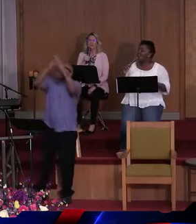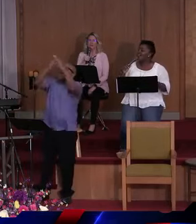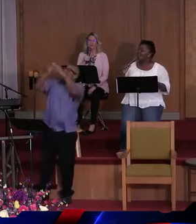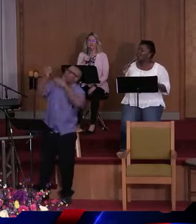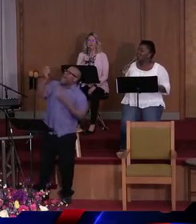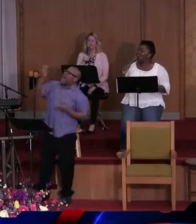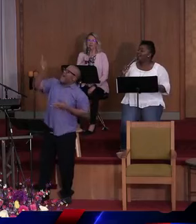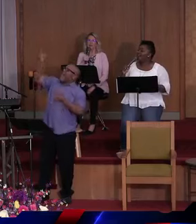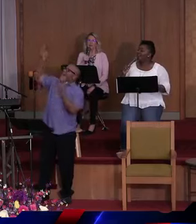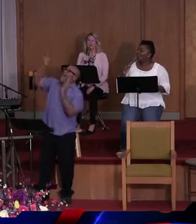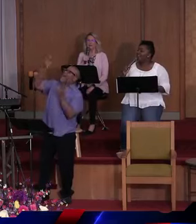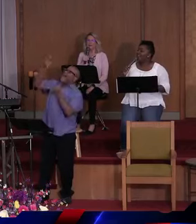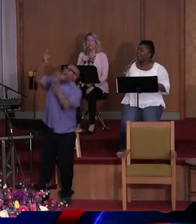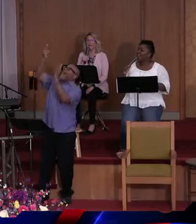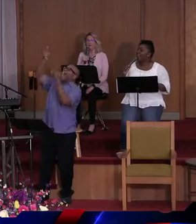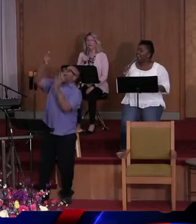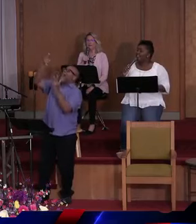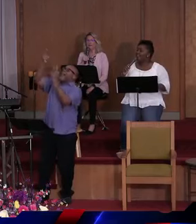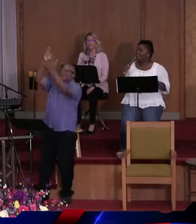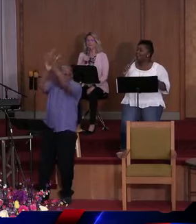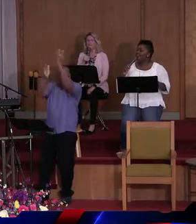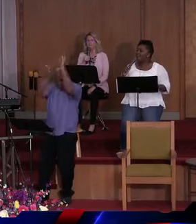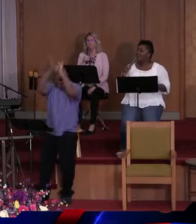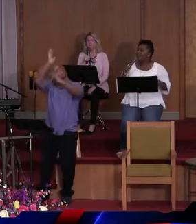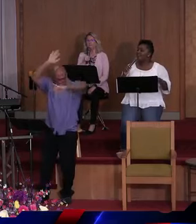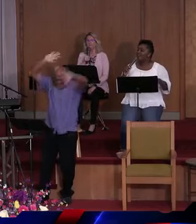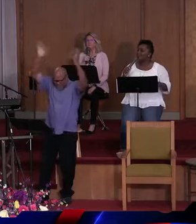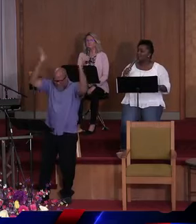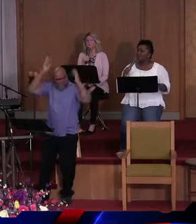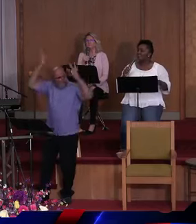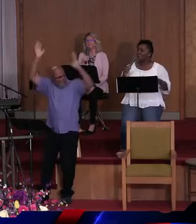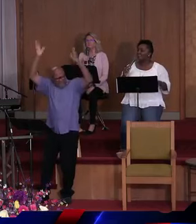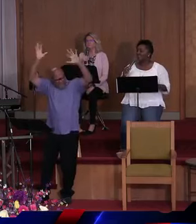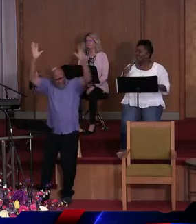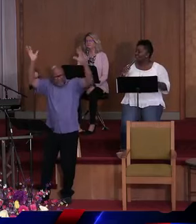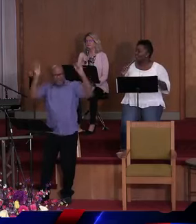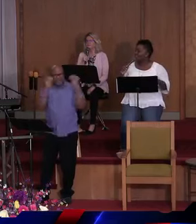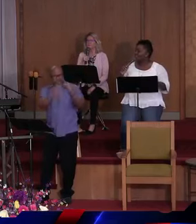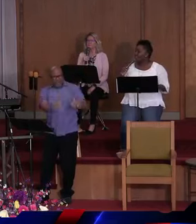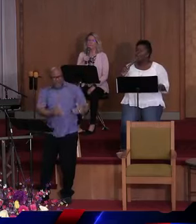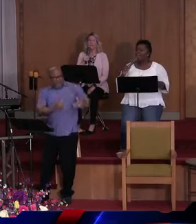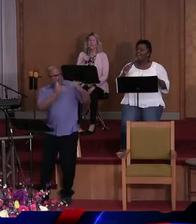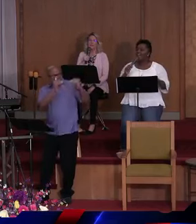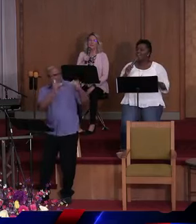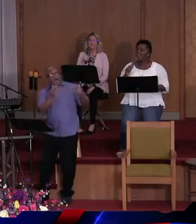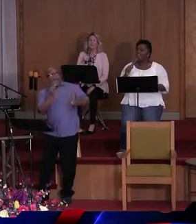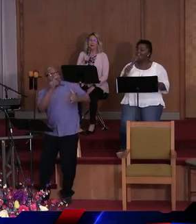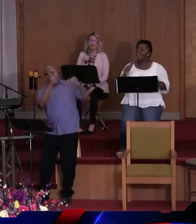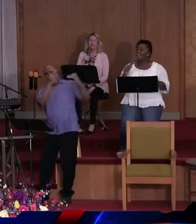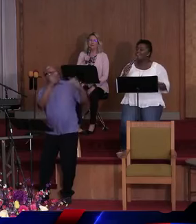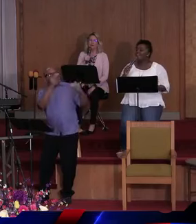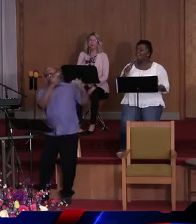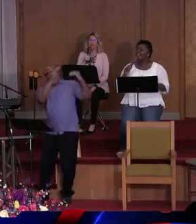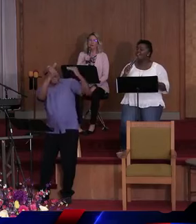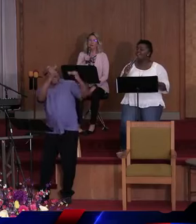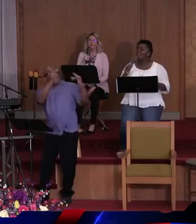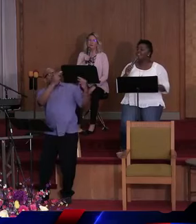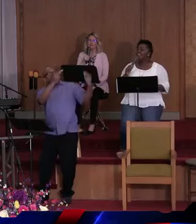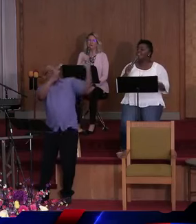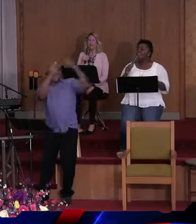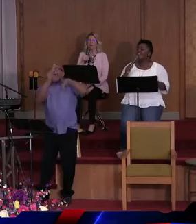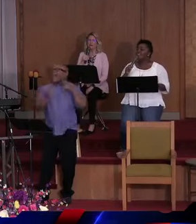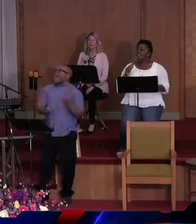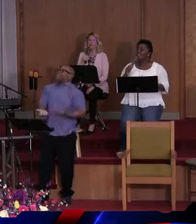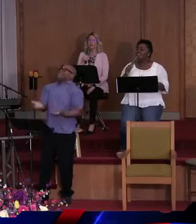Higher and higher and higher and higher, I lift you up. Yeah, I'm gonna say. Higher and higher and higher and